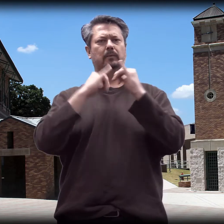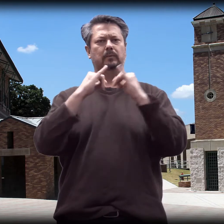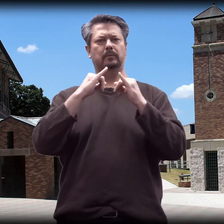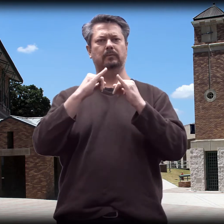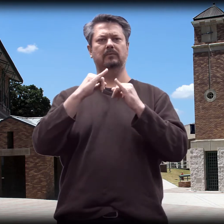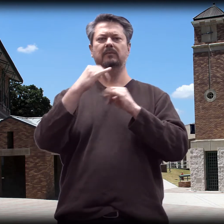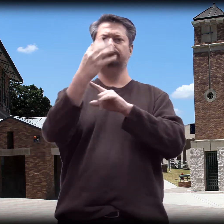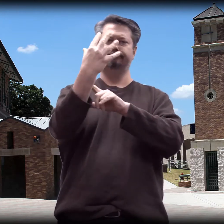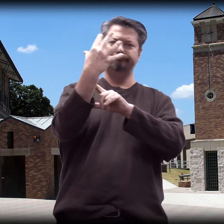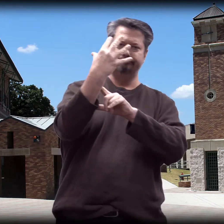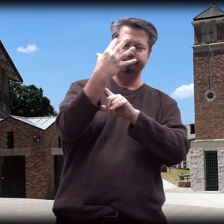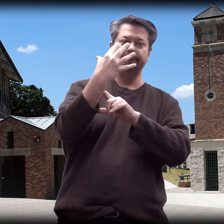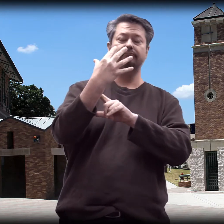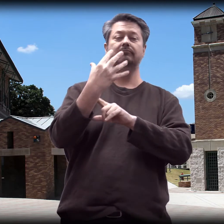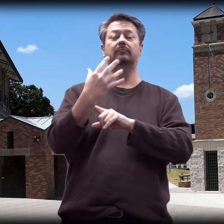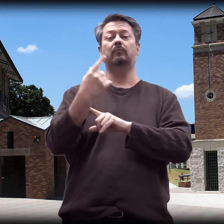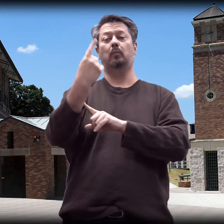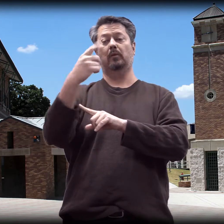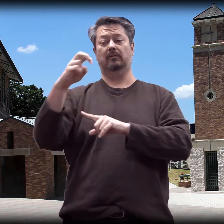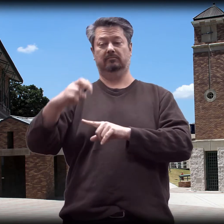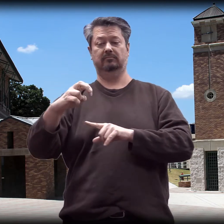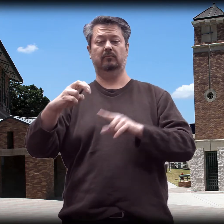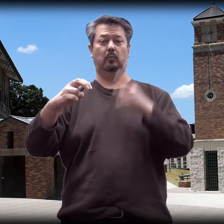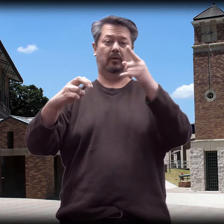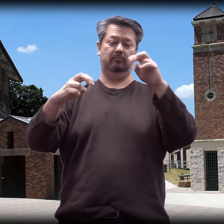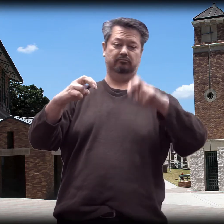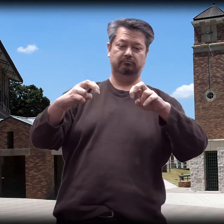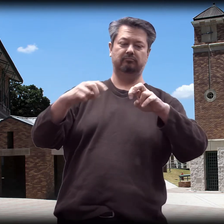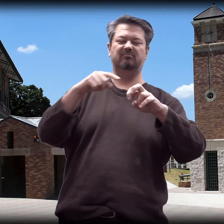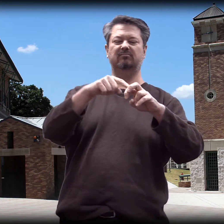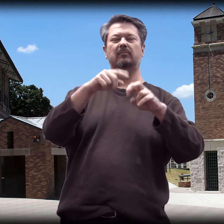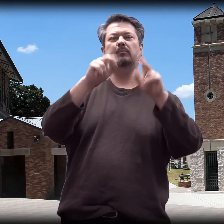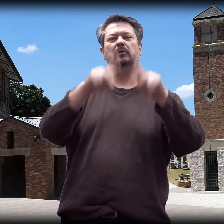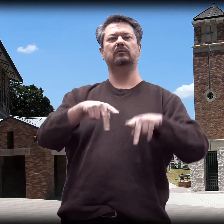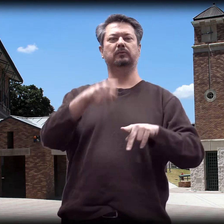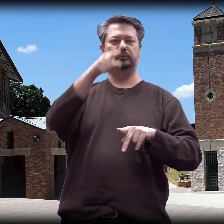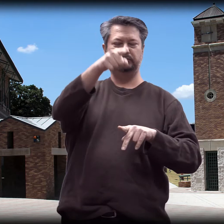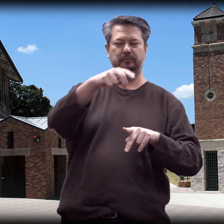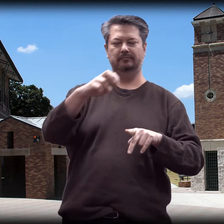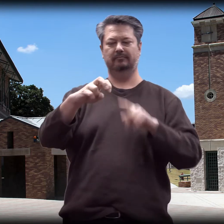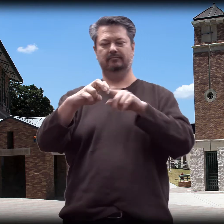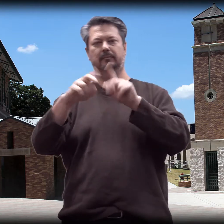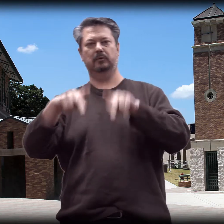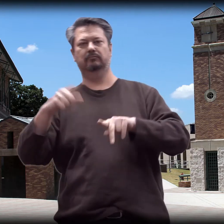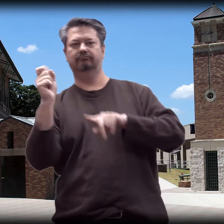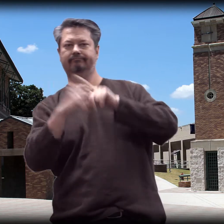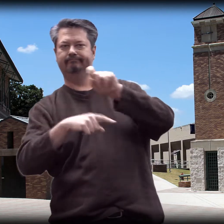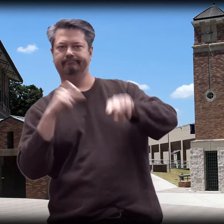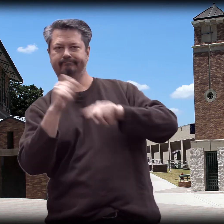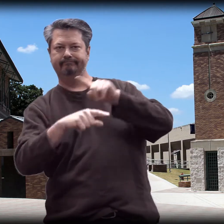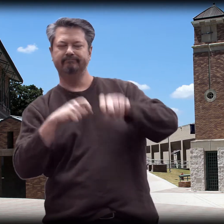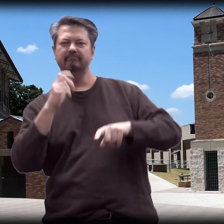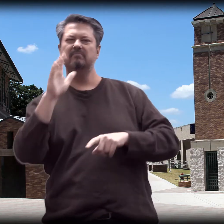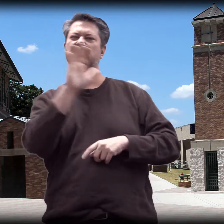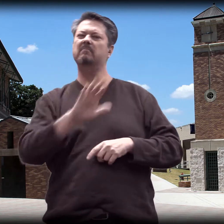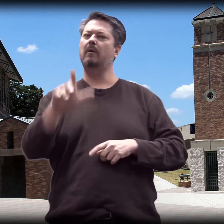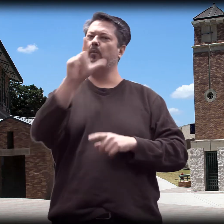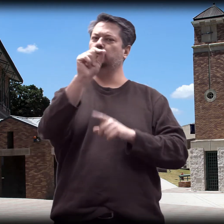is an interview test where a person is seated in front of a camera and they have an interviewer and an interviewee. And you're asked